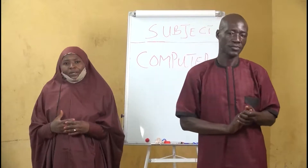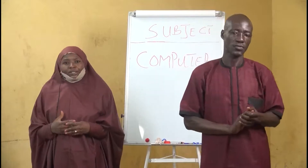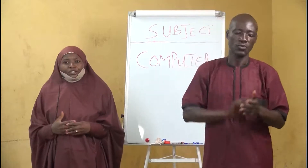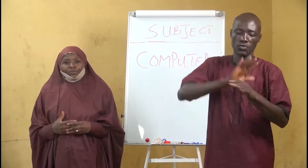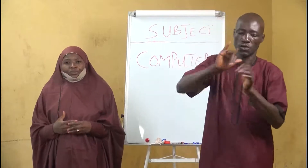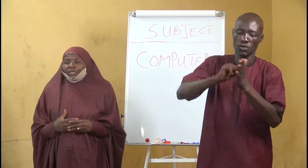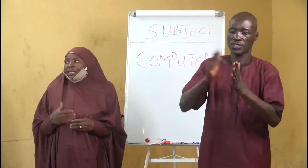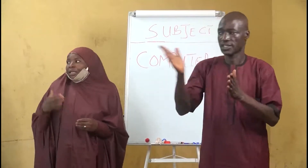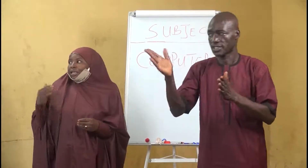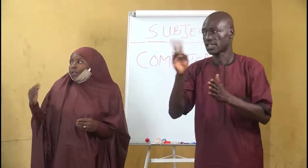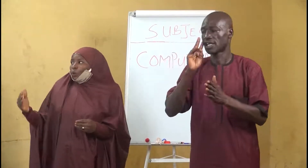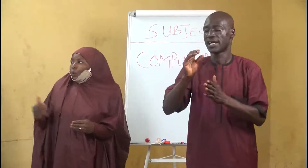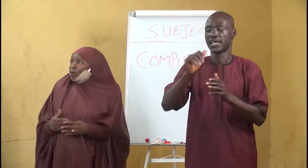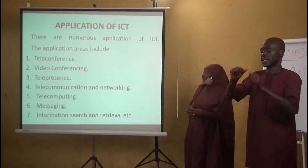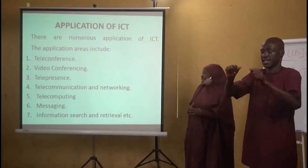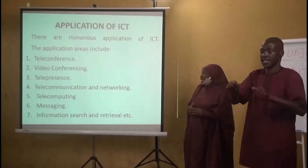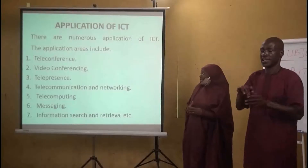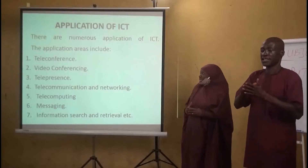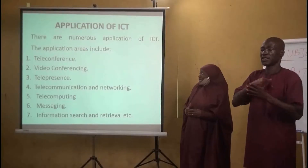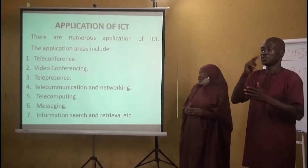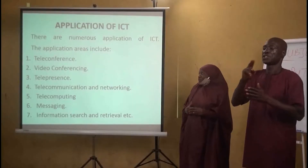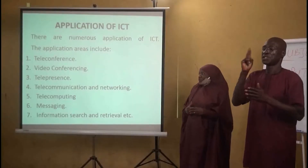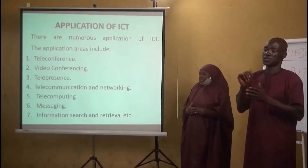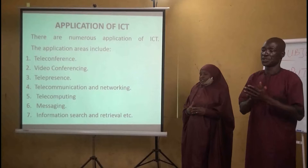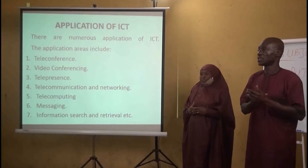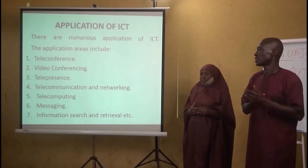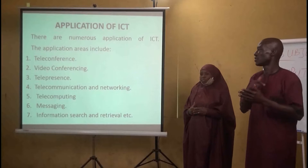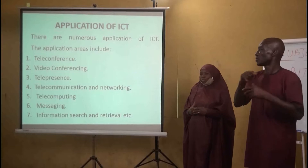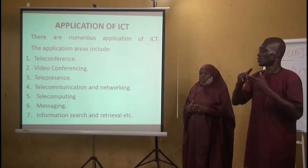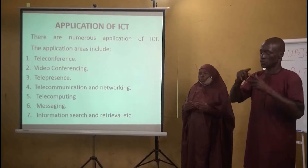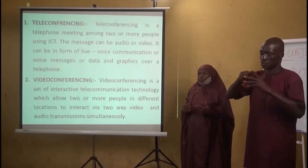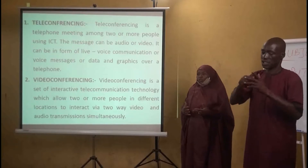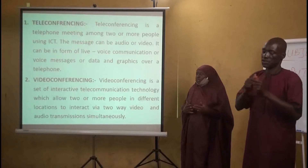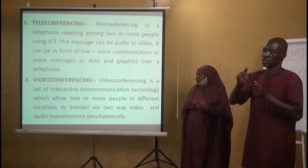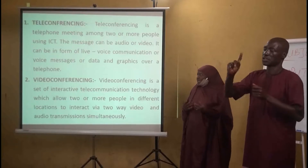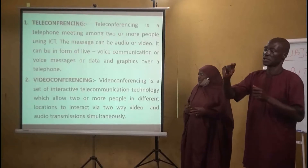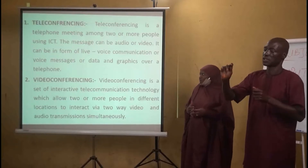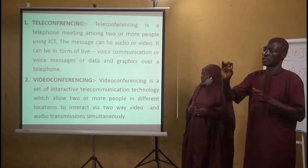technology. Let's take the teleconference. What do you mean by teleconference?